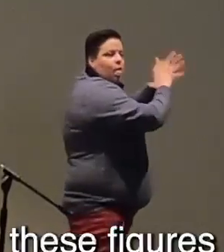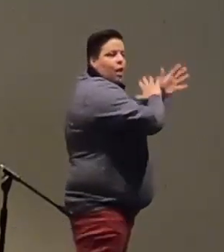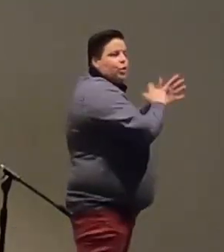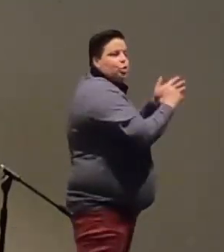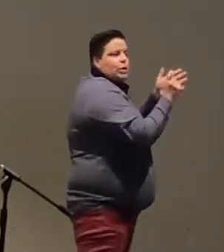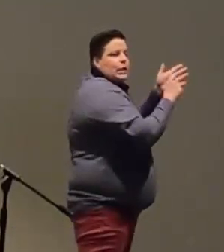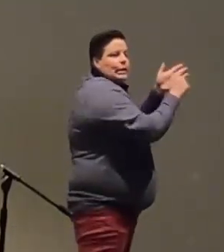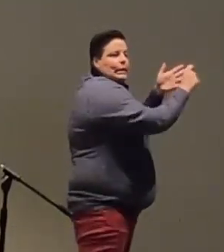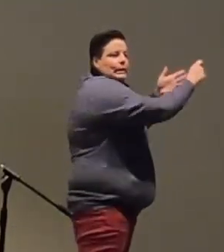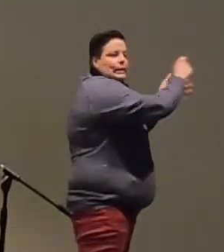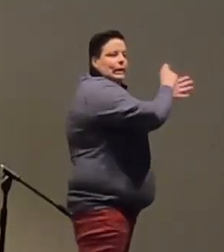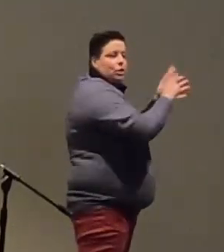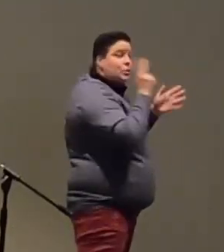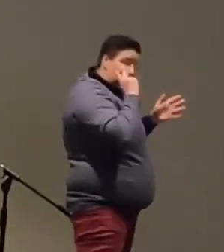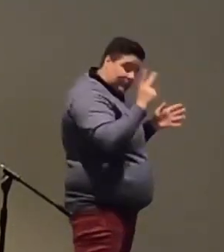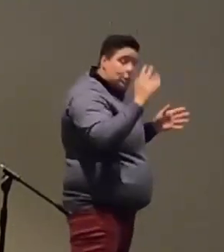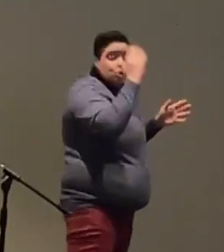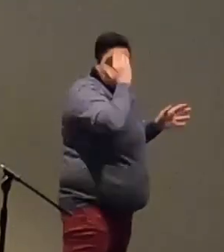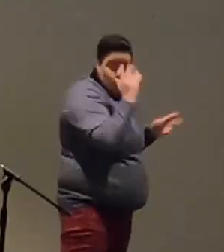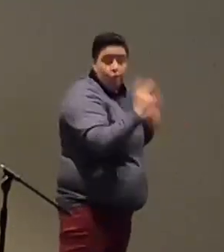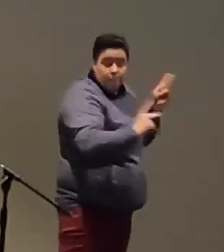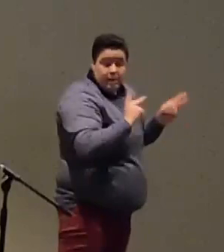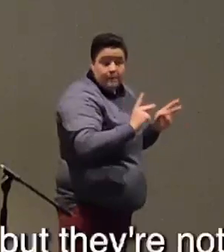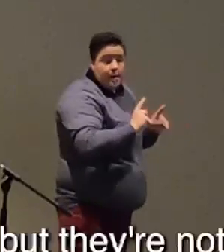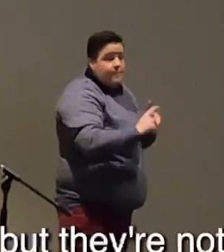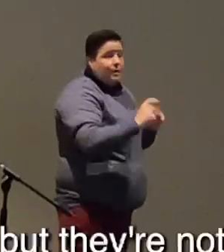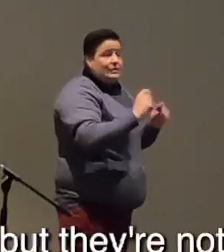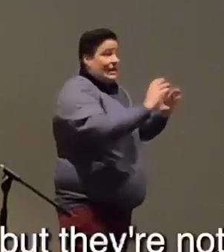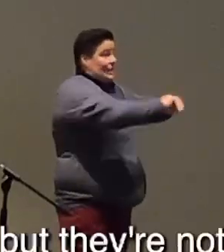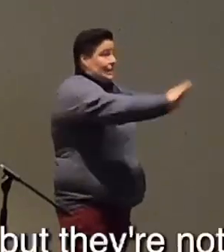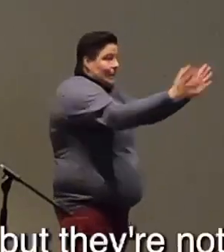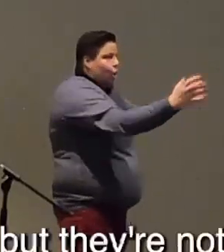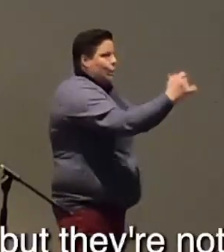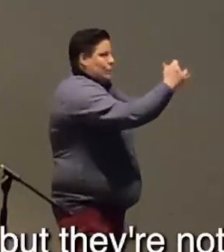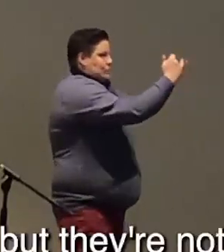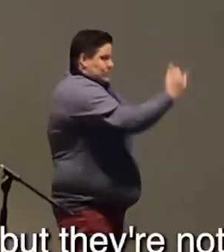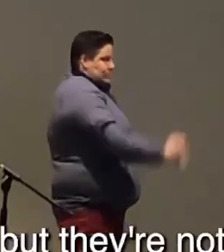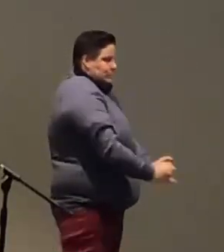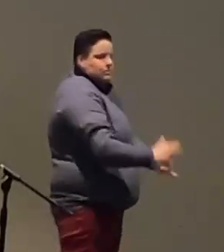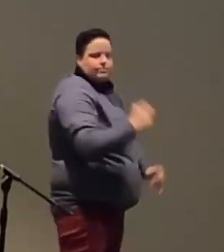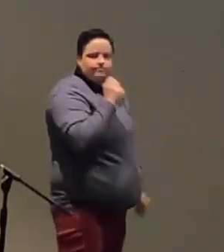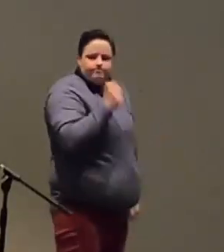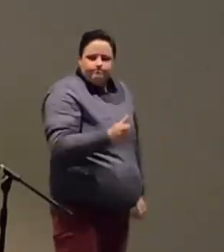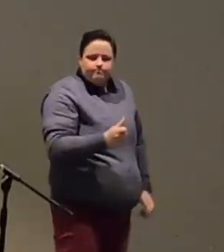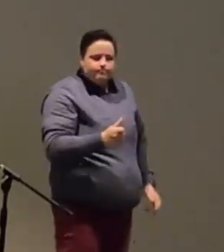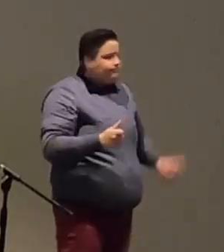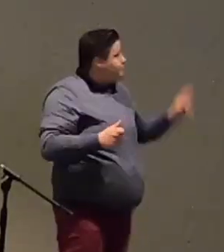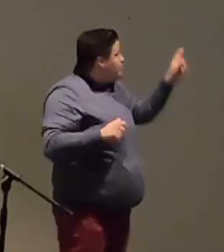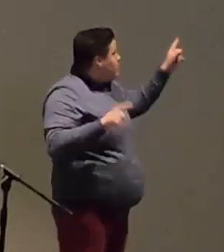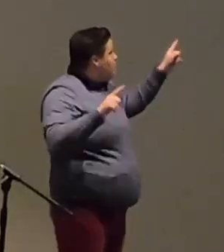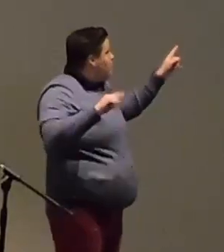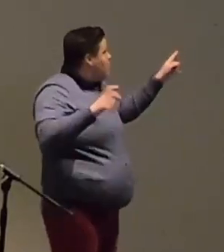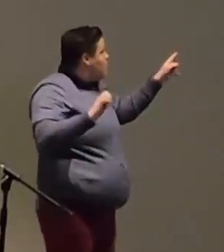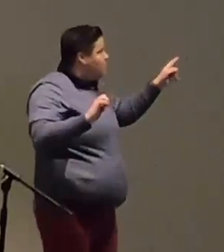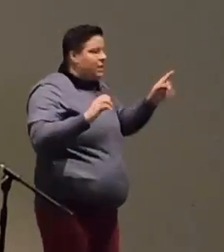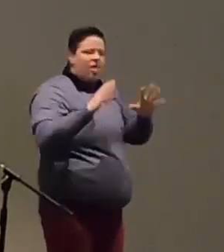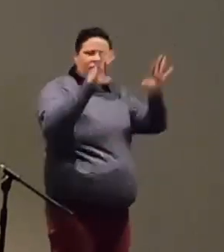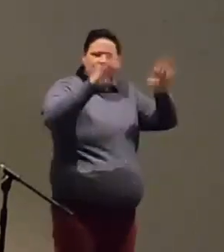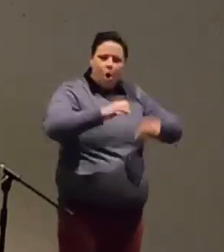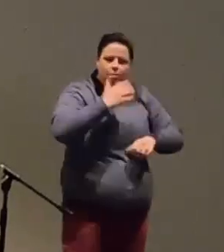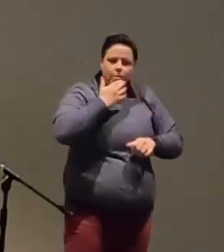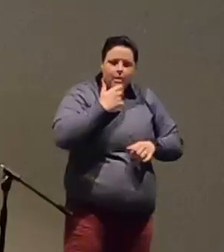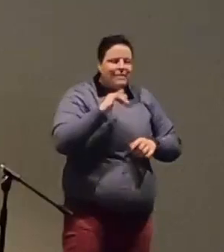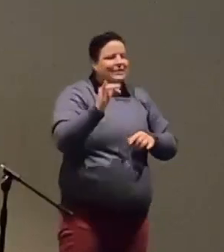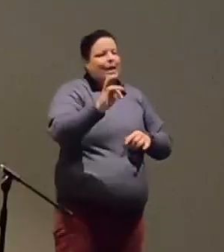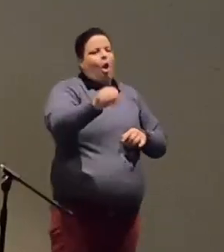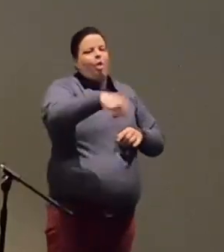on there. You can kind of tell that they're people, but they're not really defined by anything. Lux's dark color palette is like many